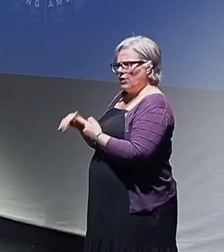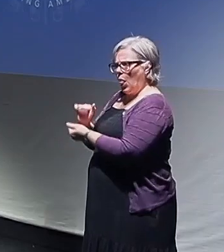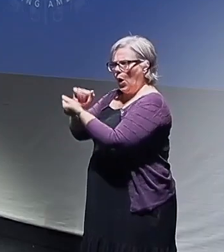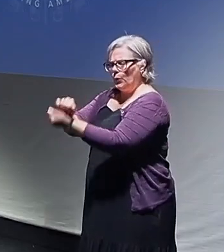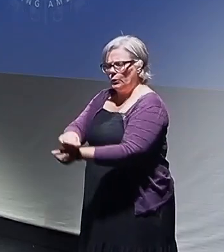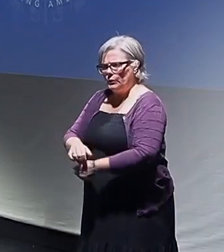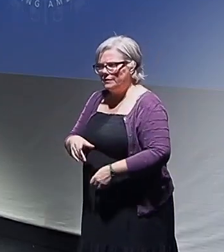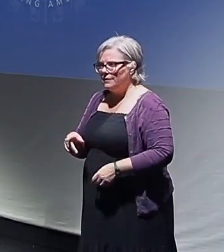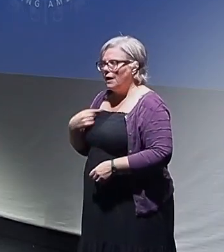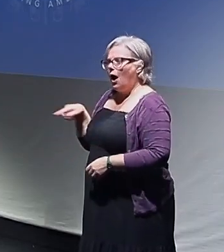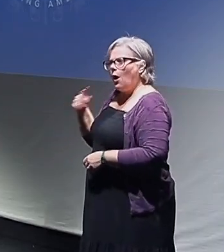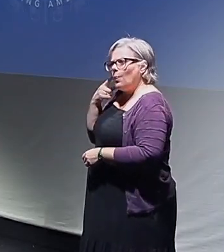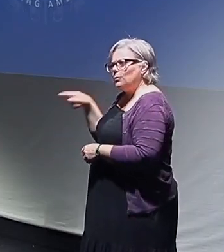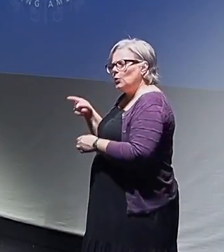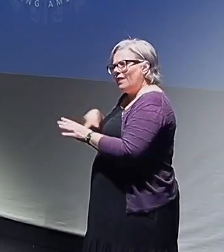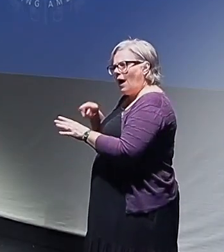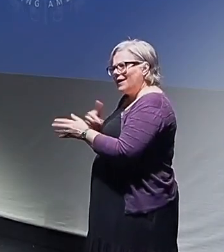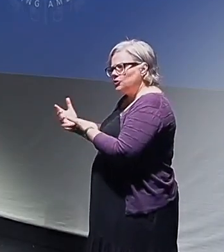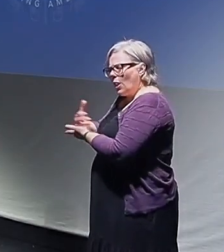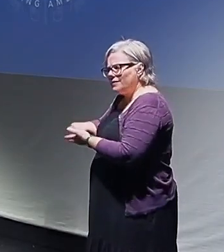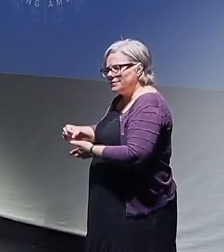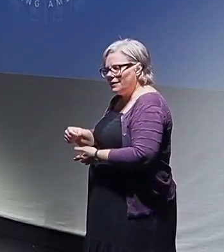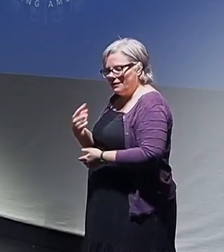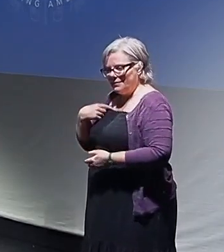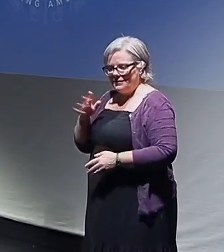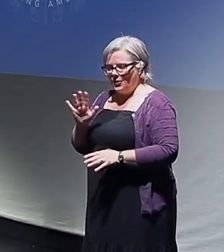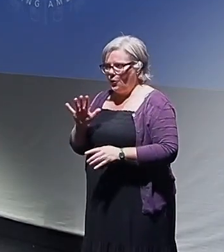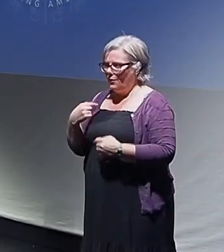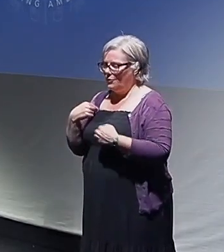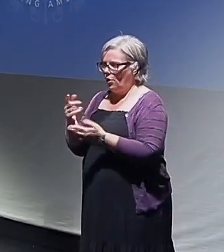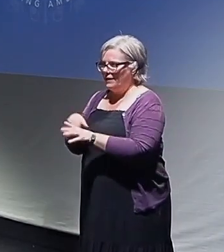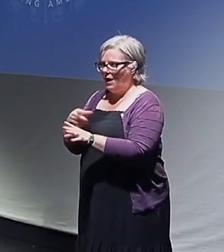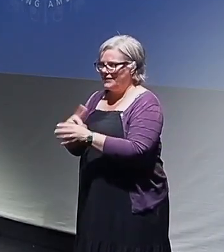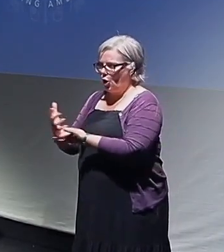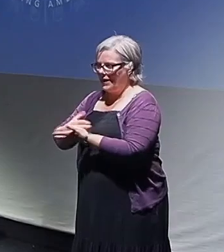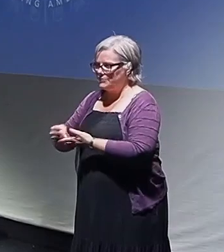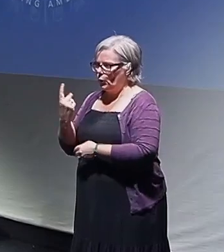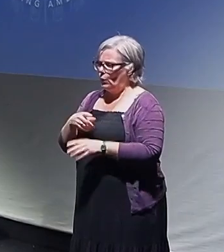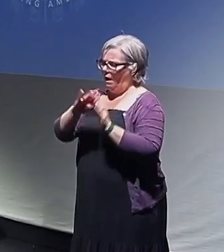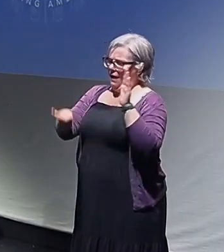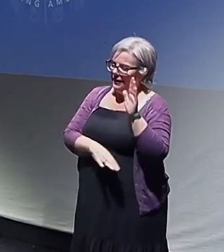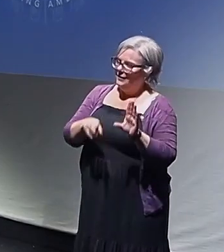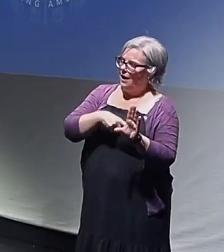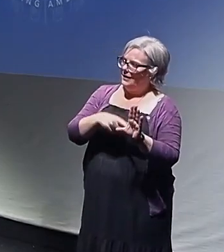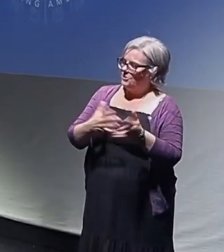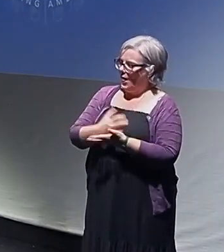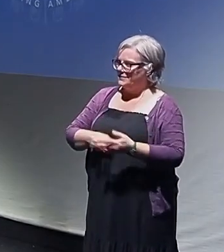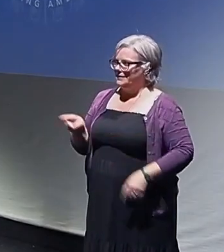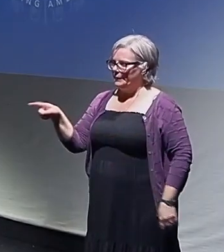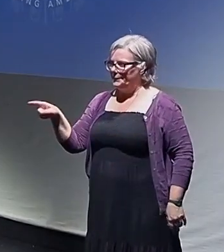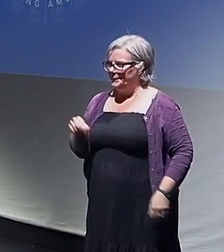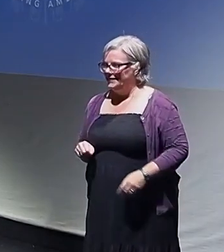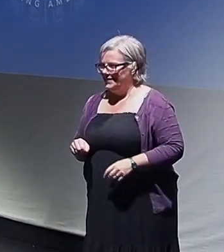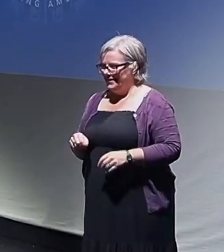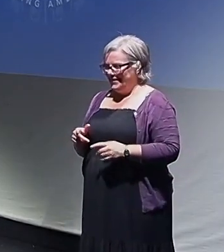they were like, "Oh, I thought you were Tracy's youngest collector." I thought, "Yeah, so did I. Who's this other youngest collector then?" And then she went, "This is Rob." And I was